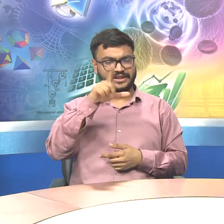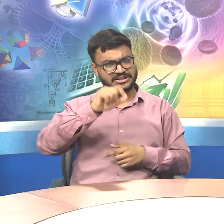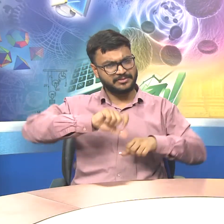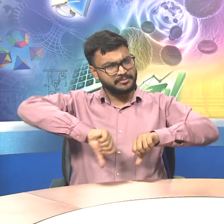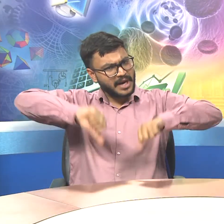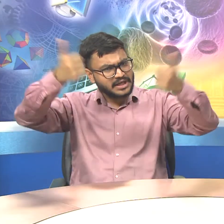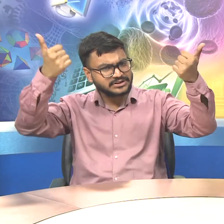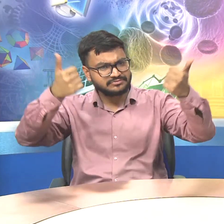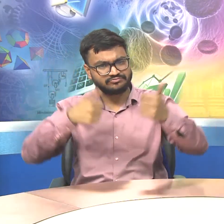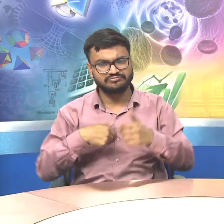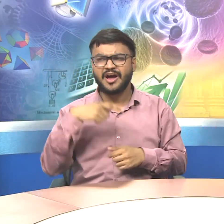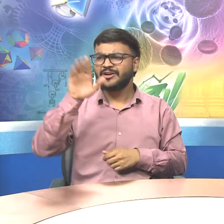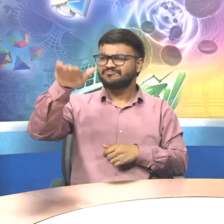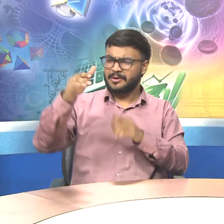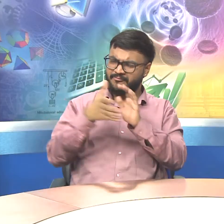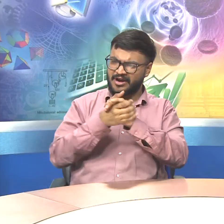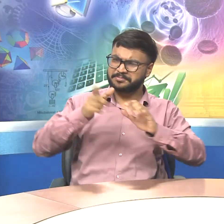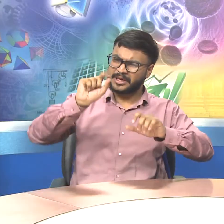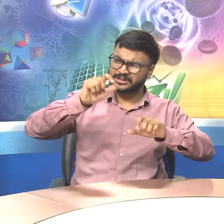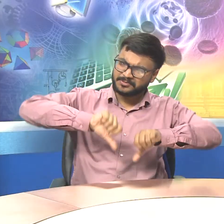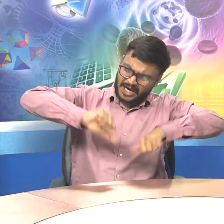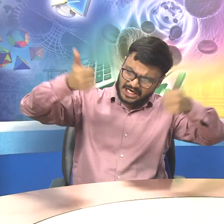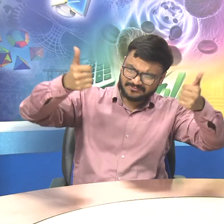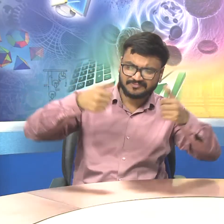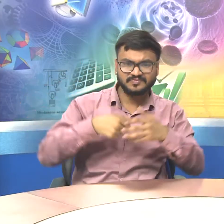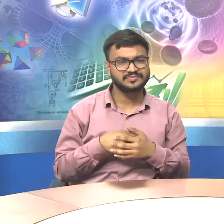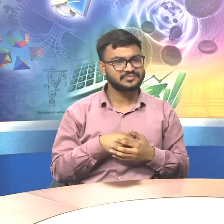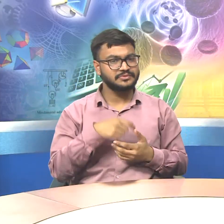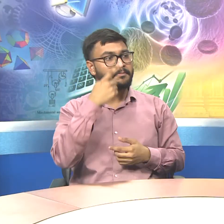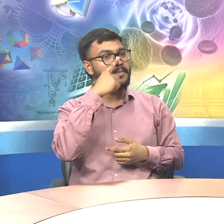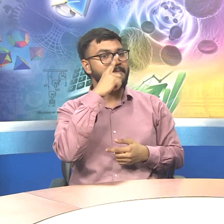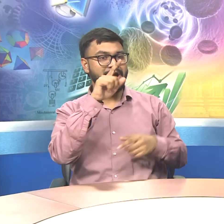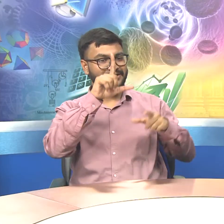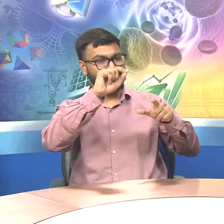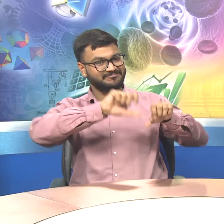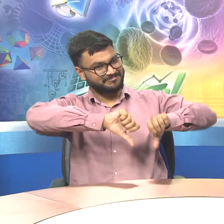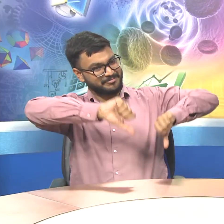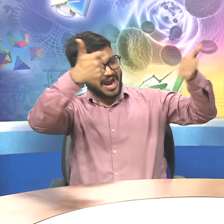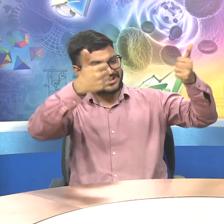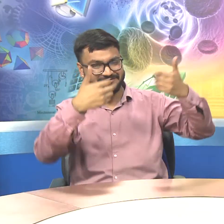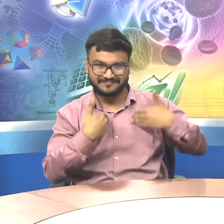For example, when you tell your friend that I passed class 10th.